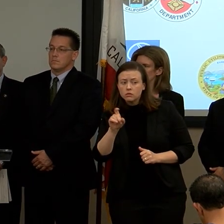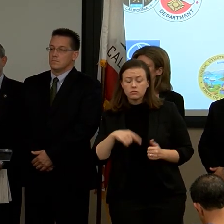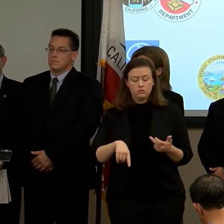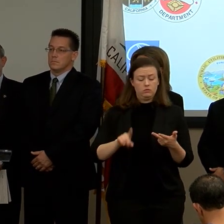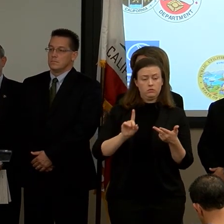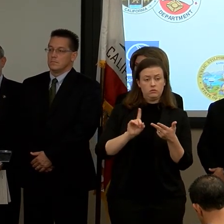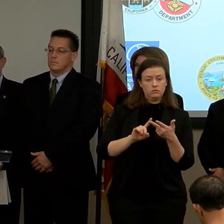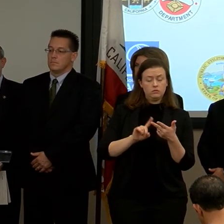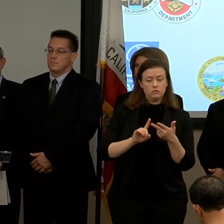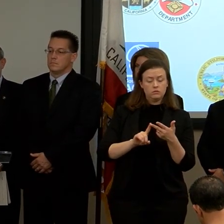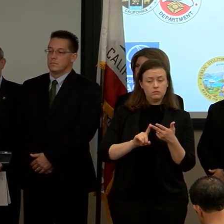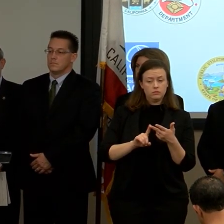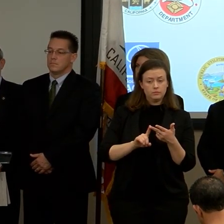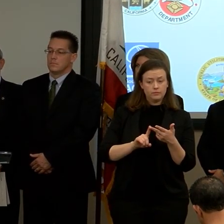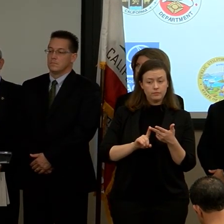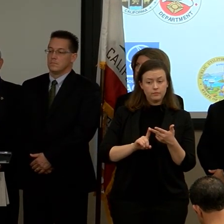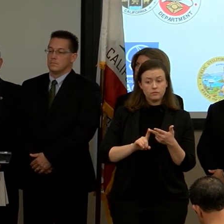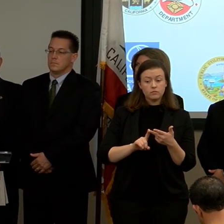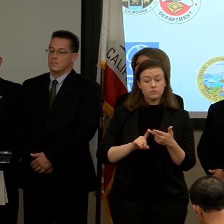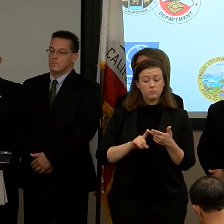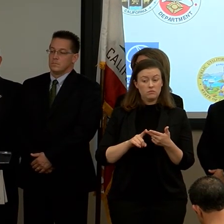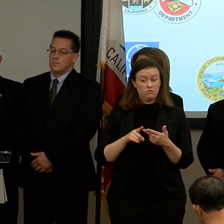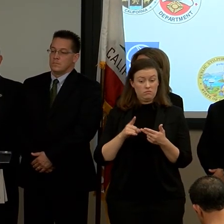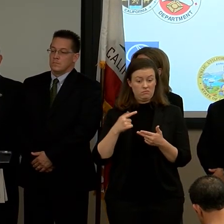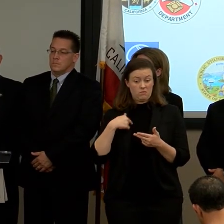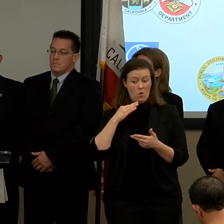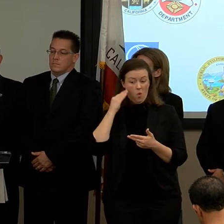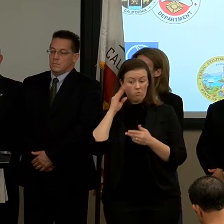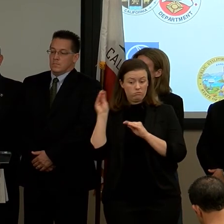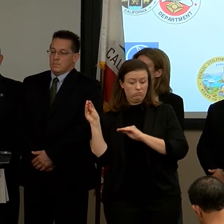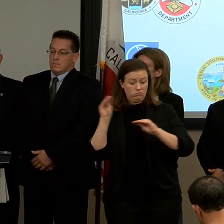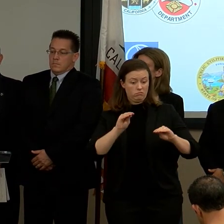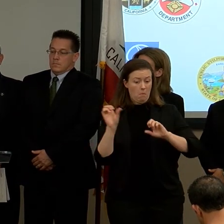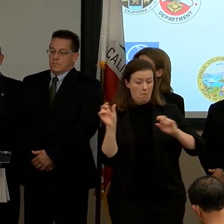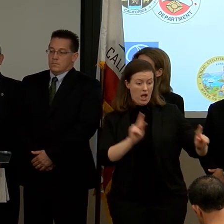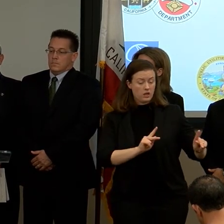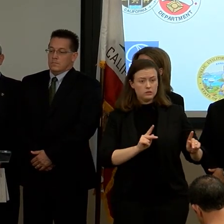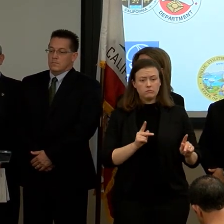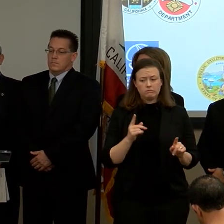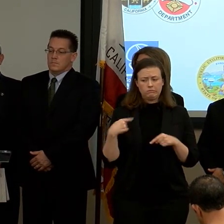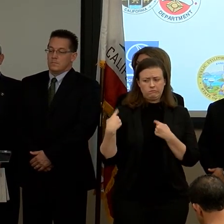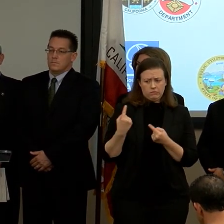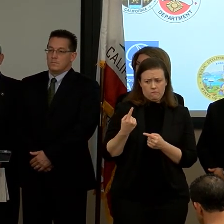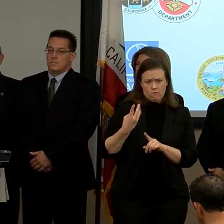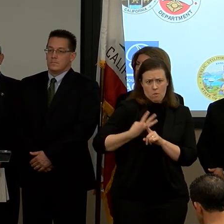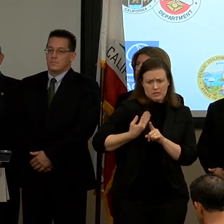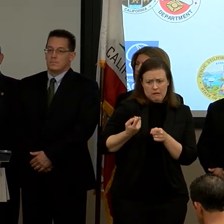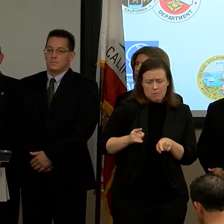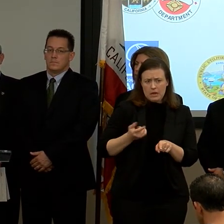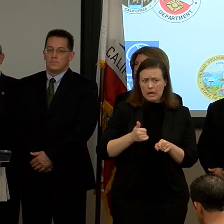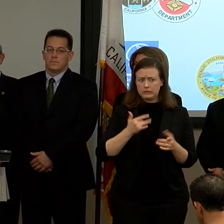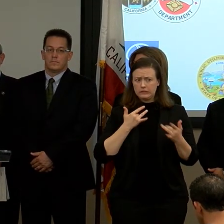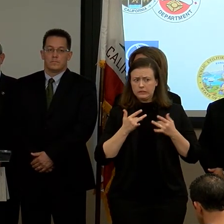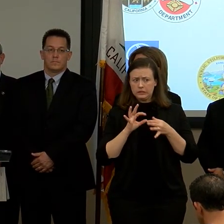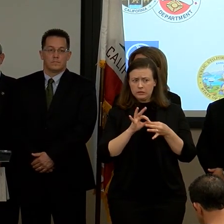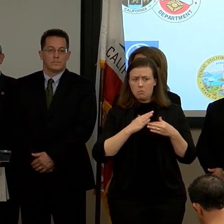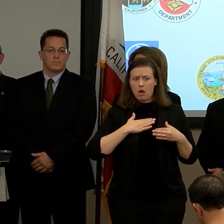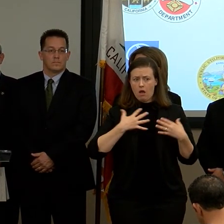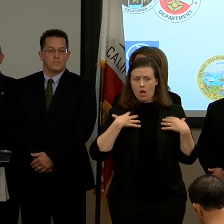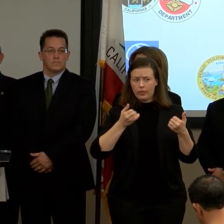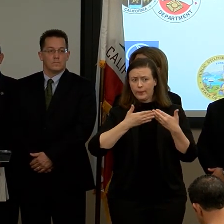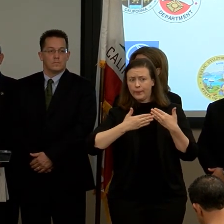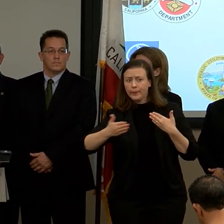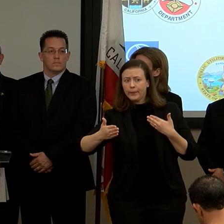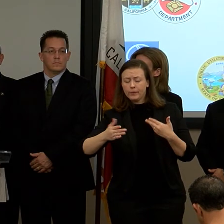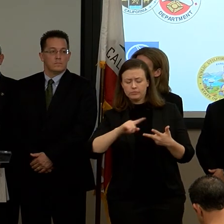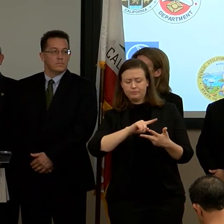the third question is, after I move back, has anything happened in the last few months that might be a concern for my health going forward? So